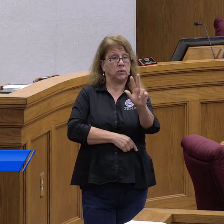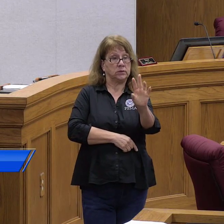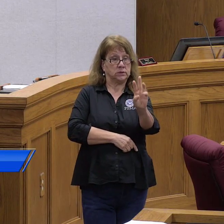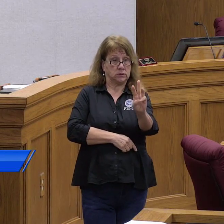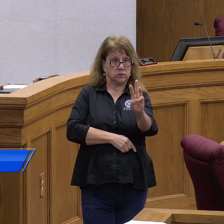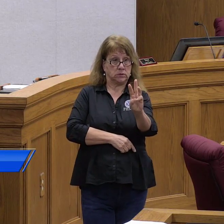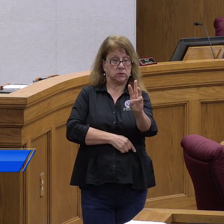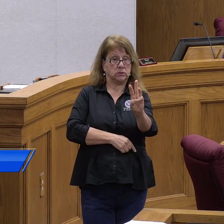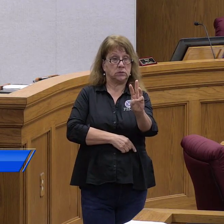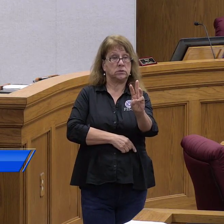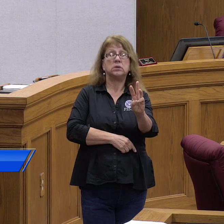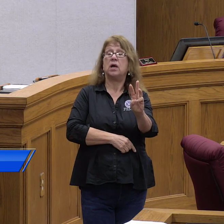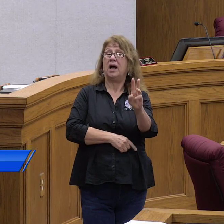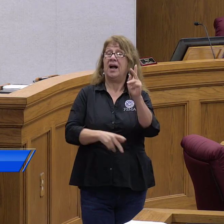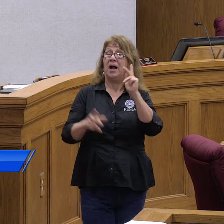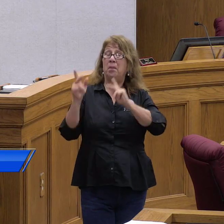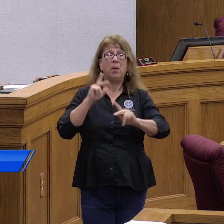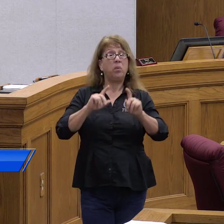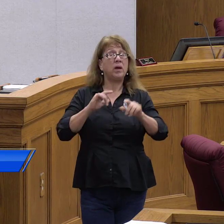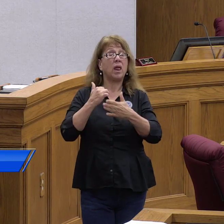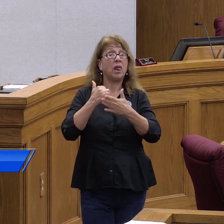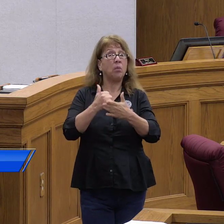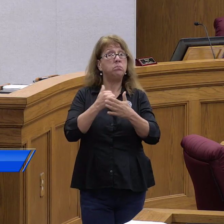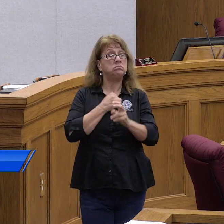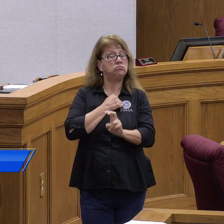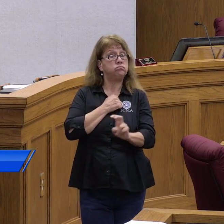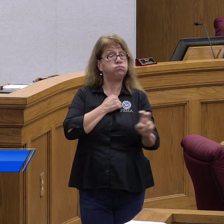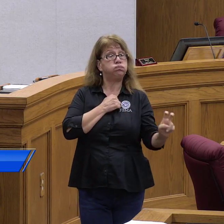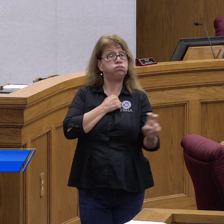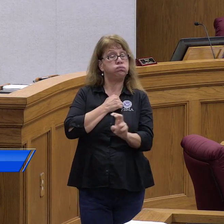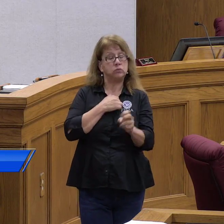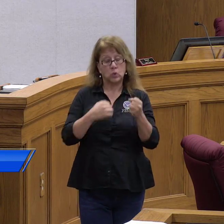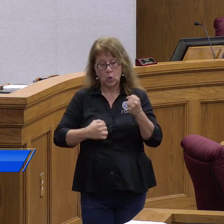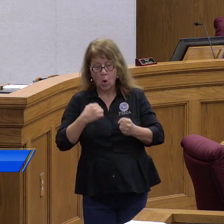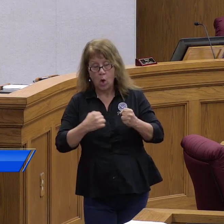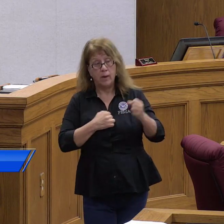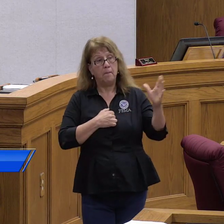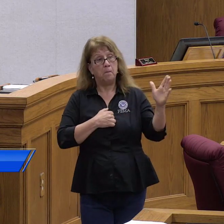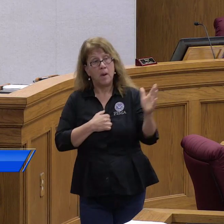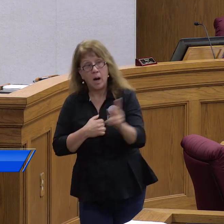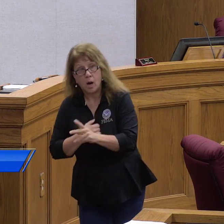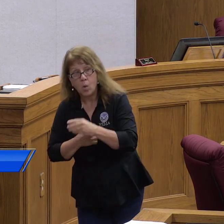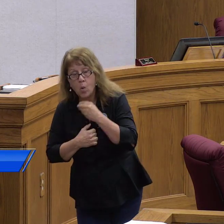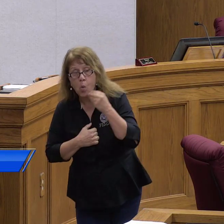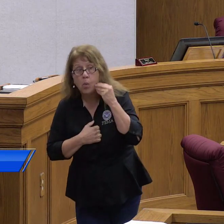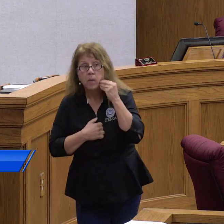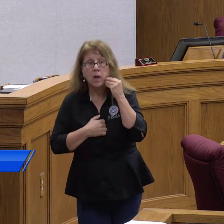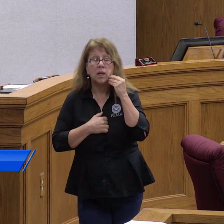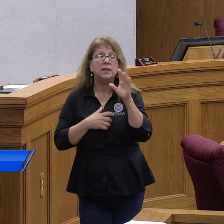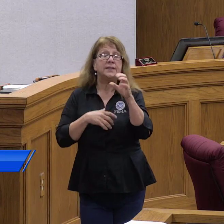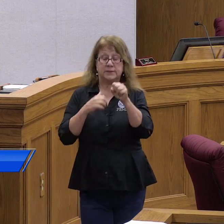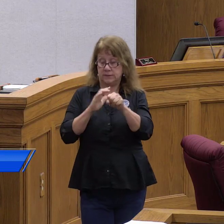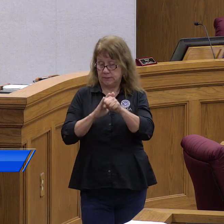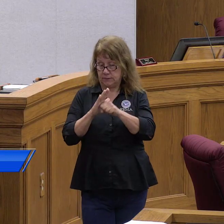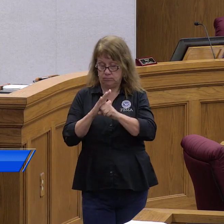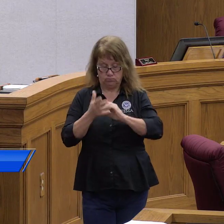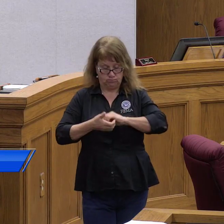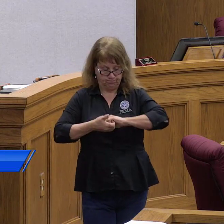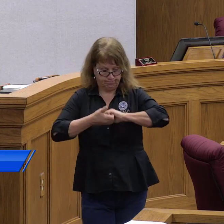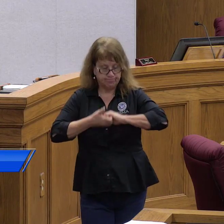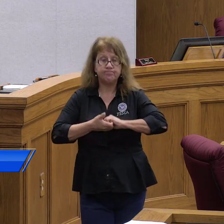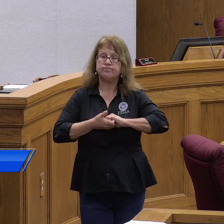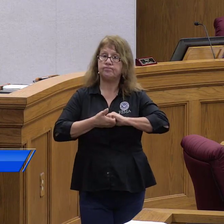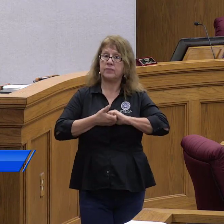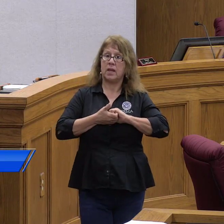337-330-4636. And that's for those folks who need some help getting transportation back to their homes. The state will continue to coordinate this with the Red Cross